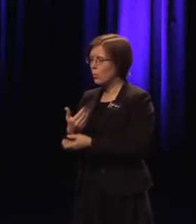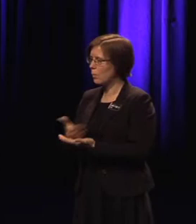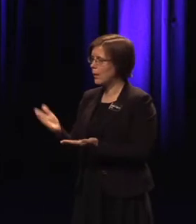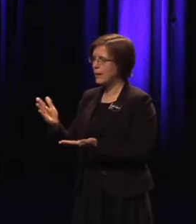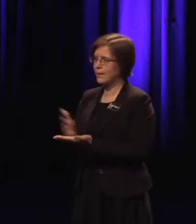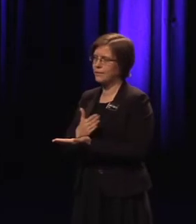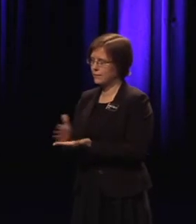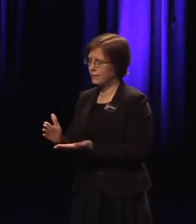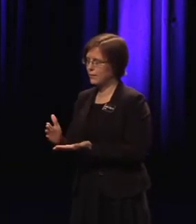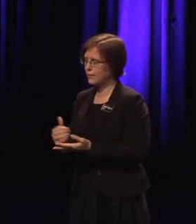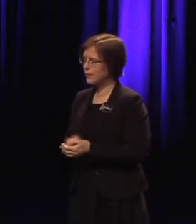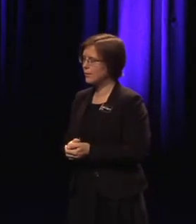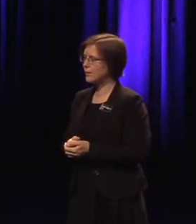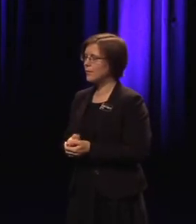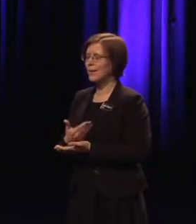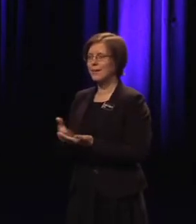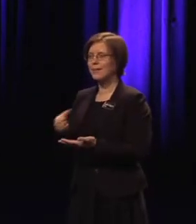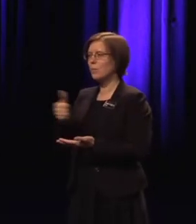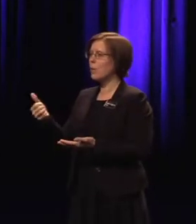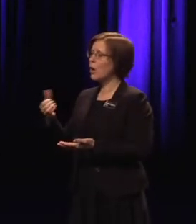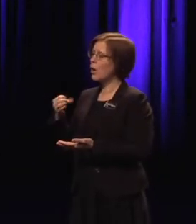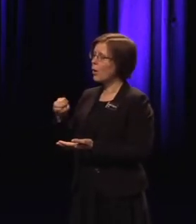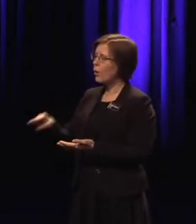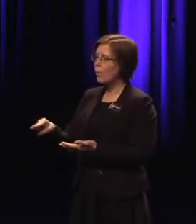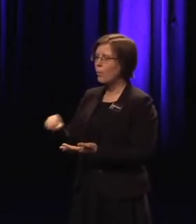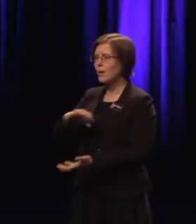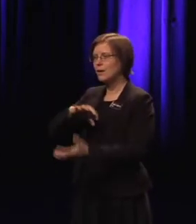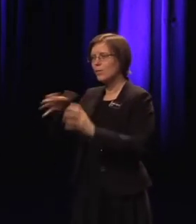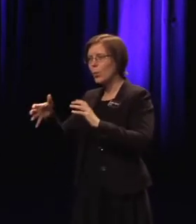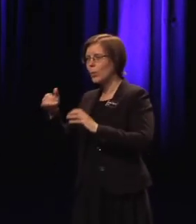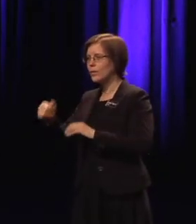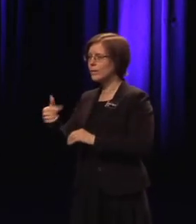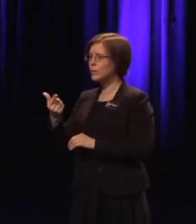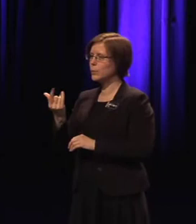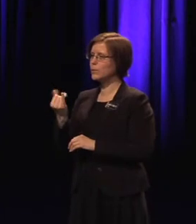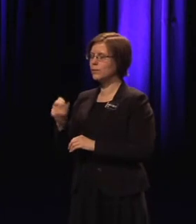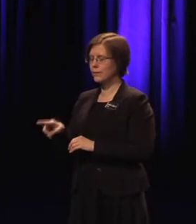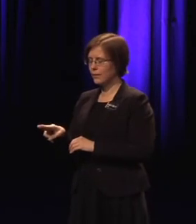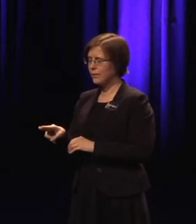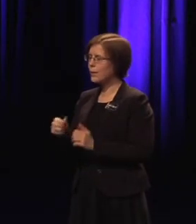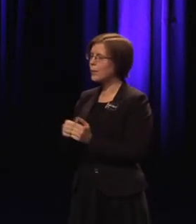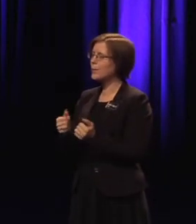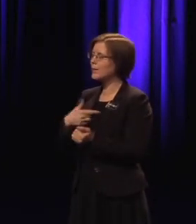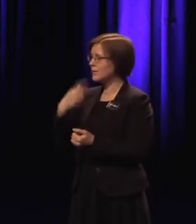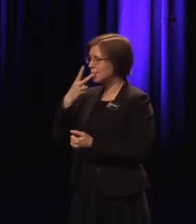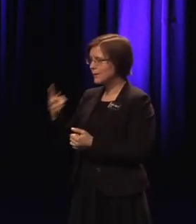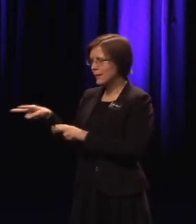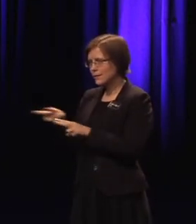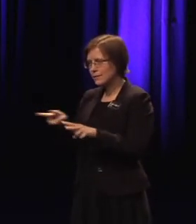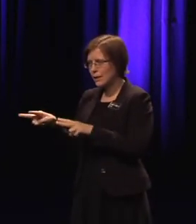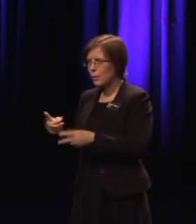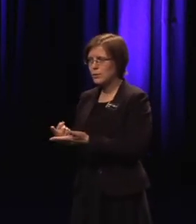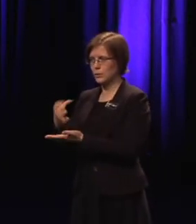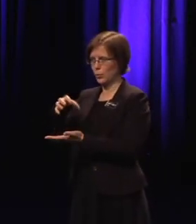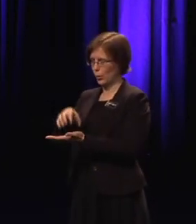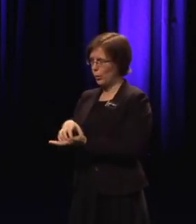just about faraway pre-revolution Tunisia. We see a similar situation, a similar